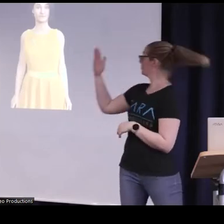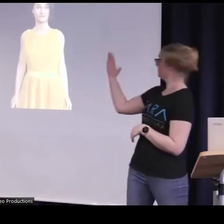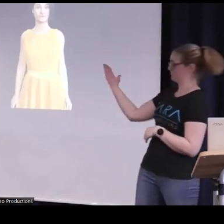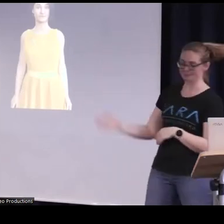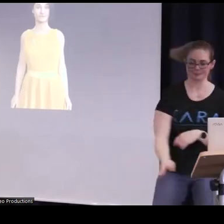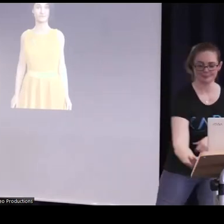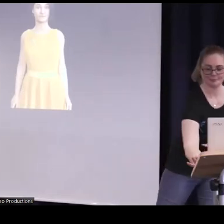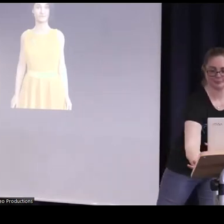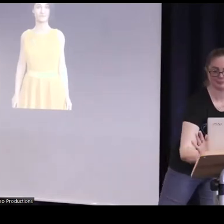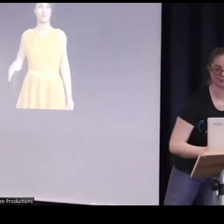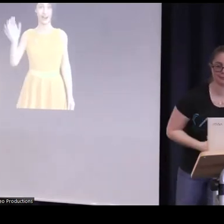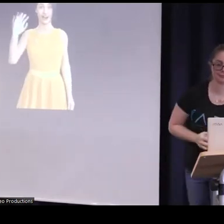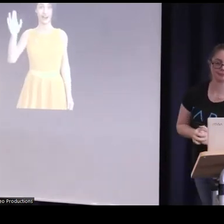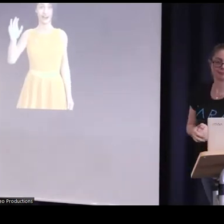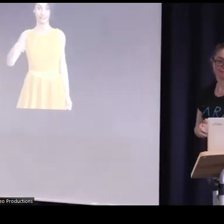name.